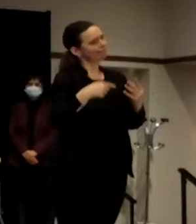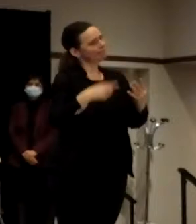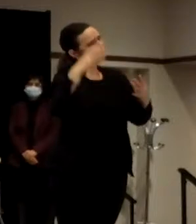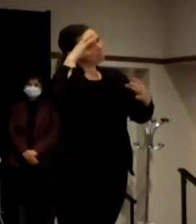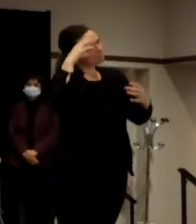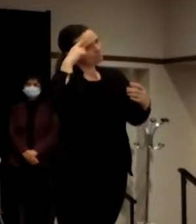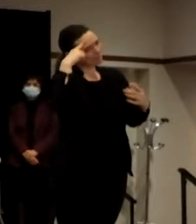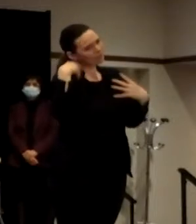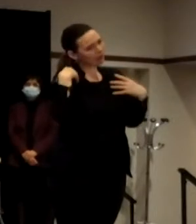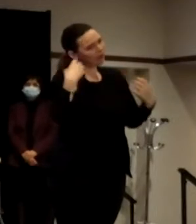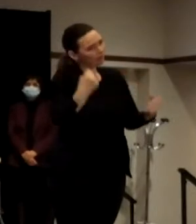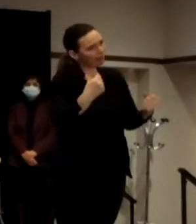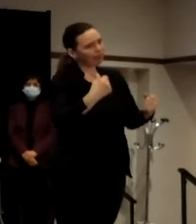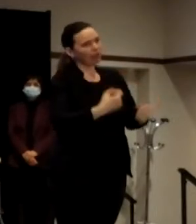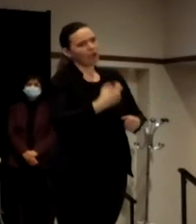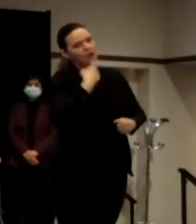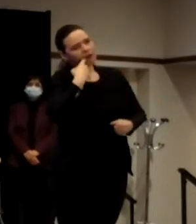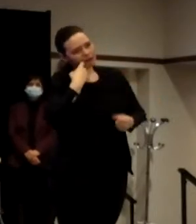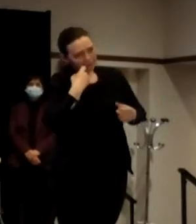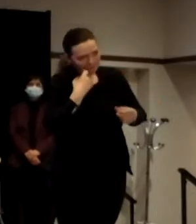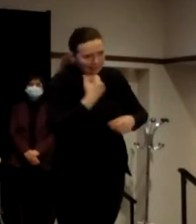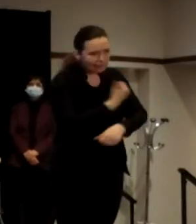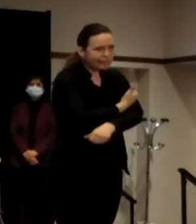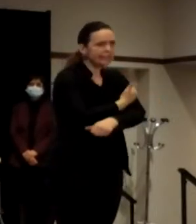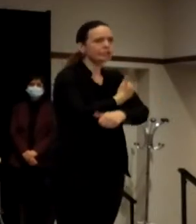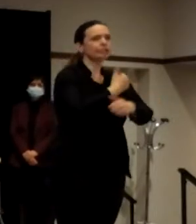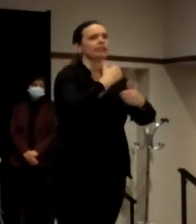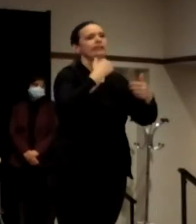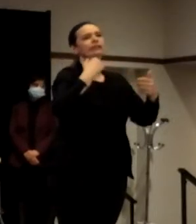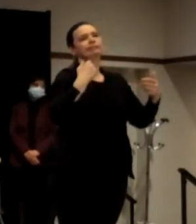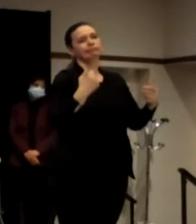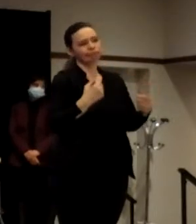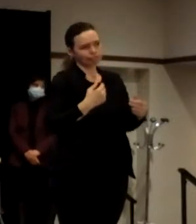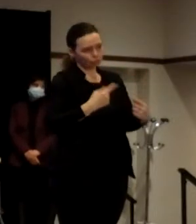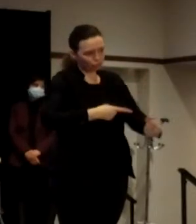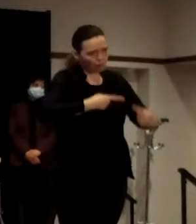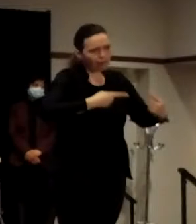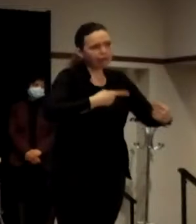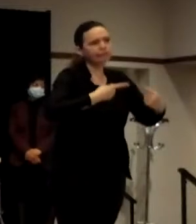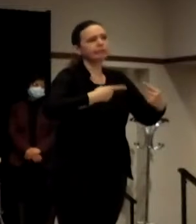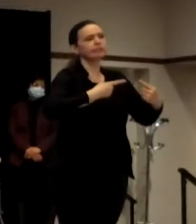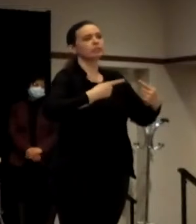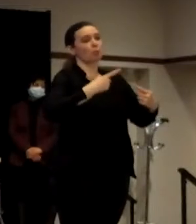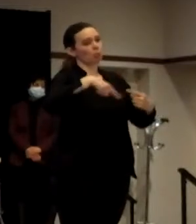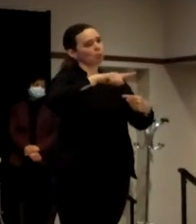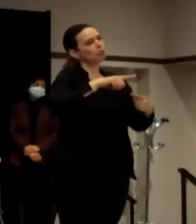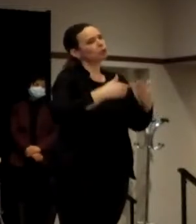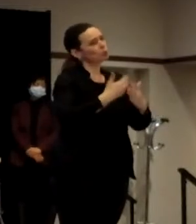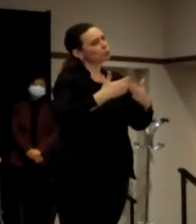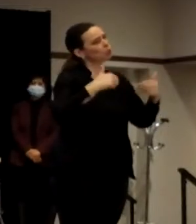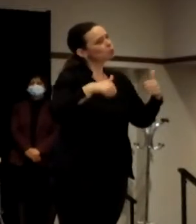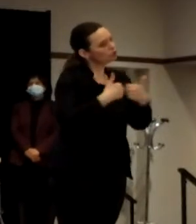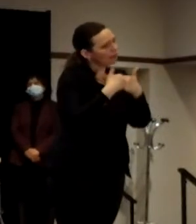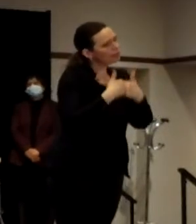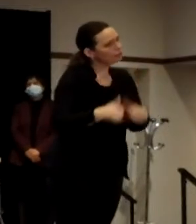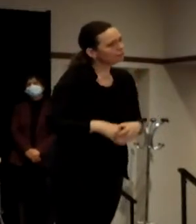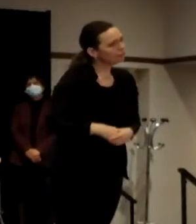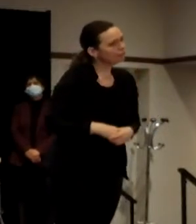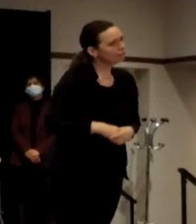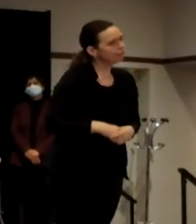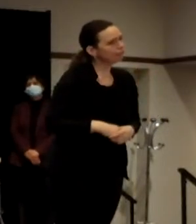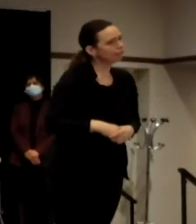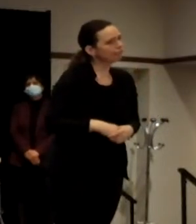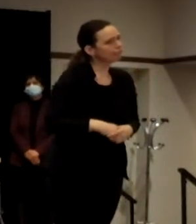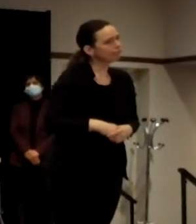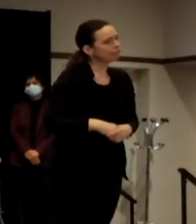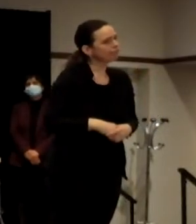those challenges. And so that's something that I've said frequently, because the recovery is